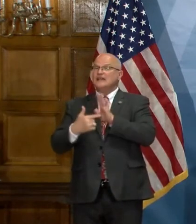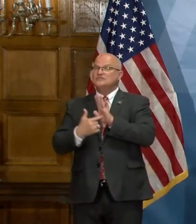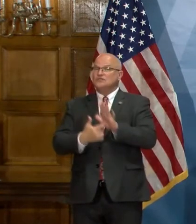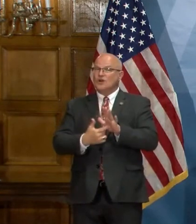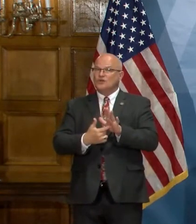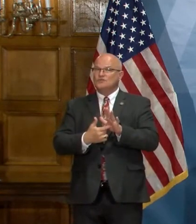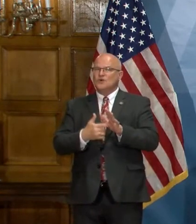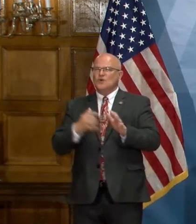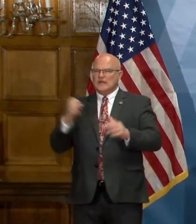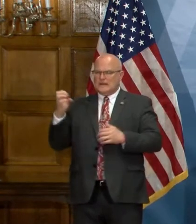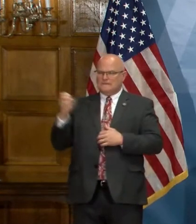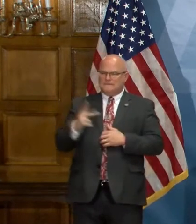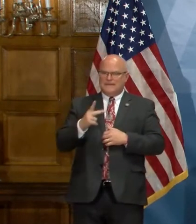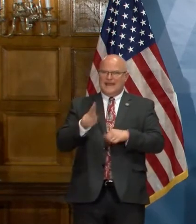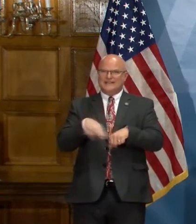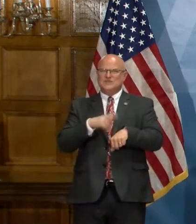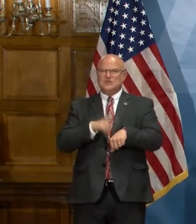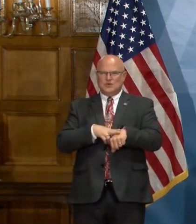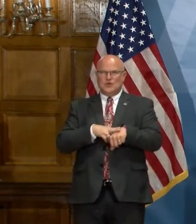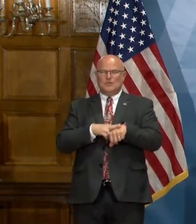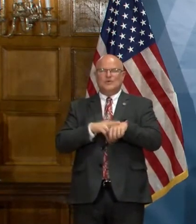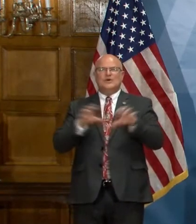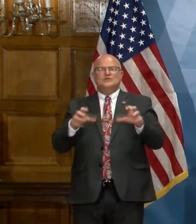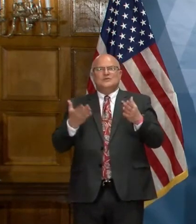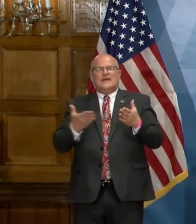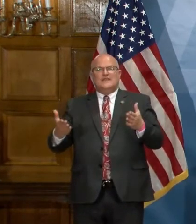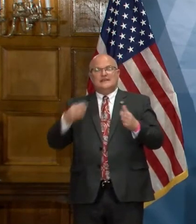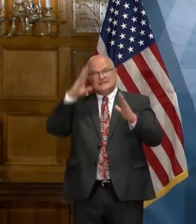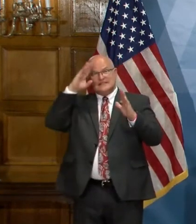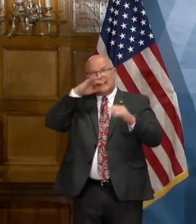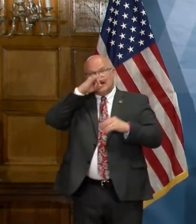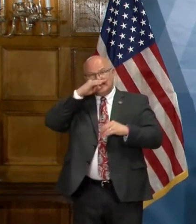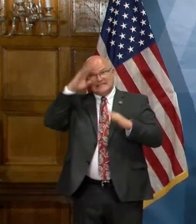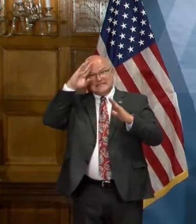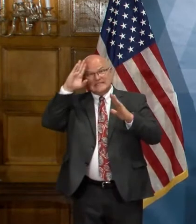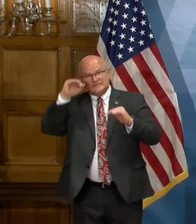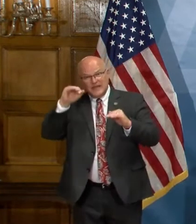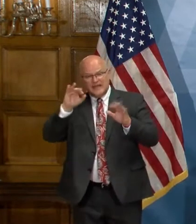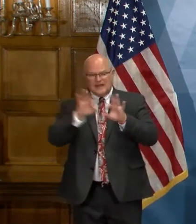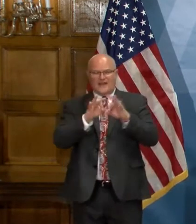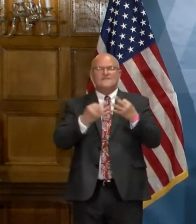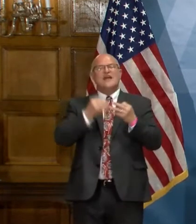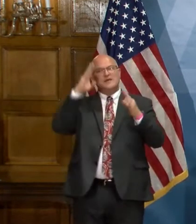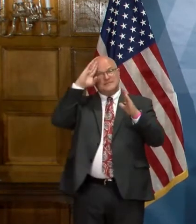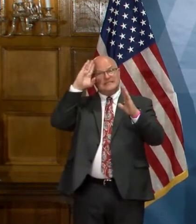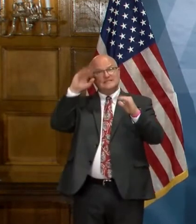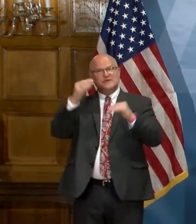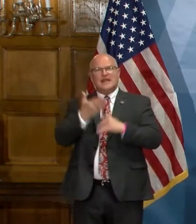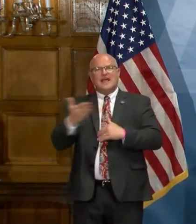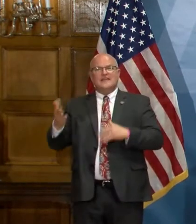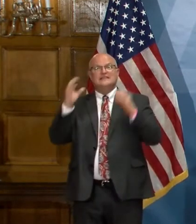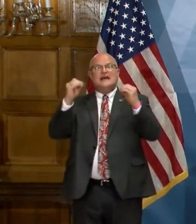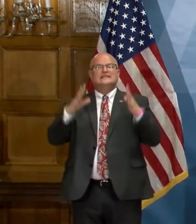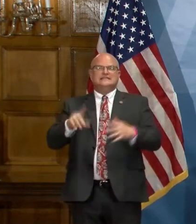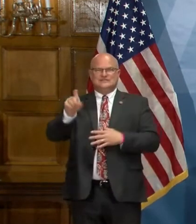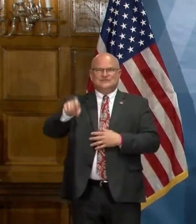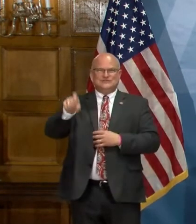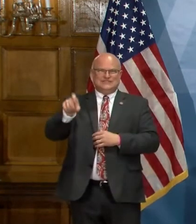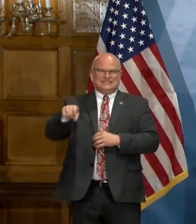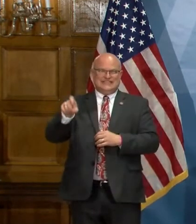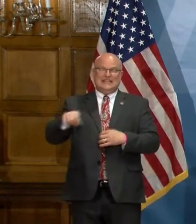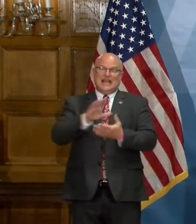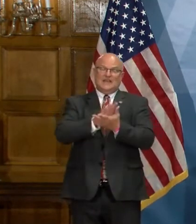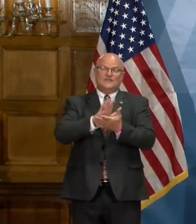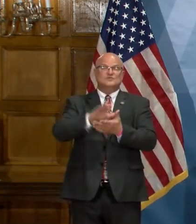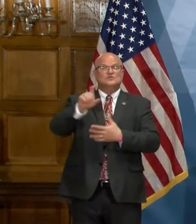we are getting back to normal, and we are doing the things that our kids expect, our families expect, and the things that our teachers need and our